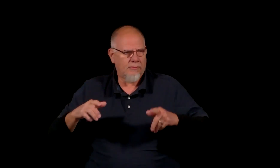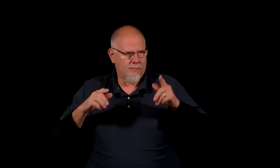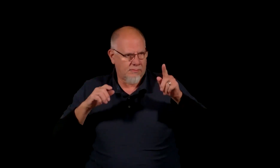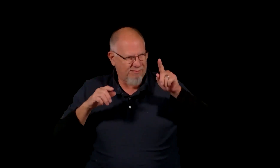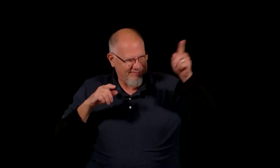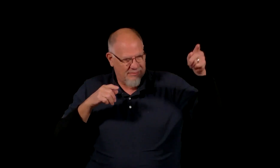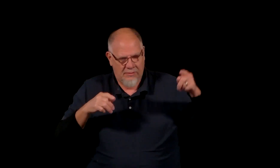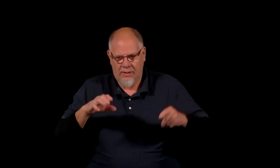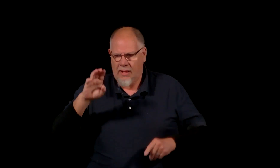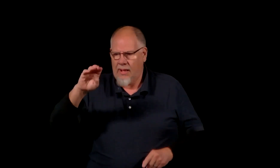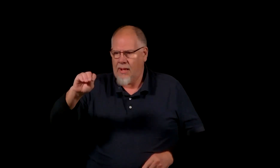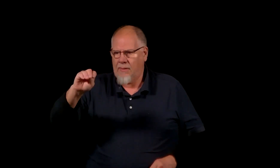Club.